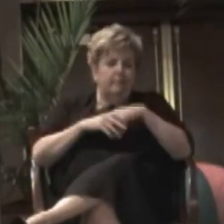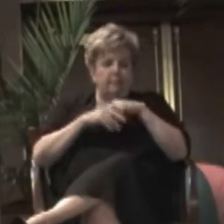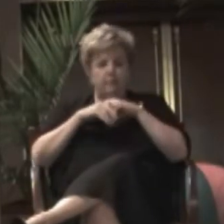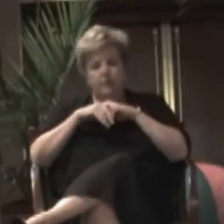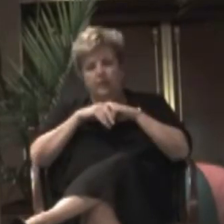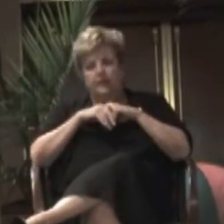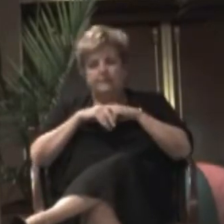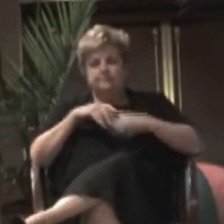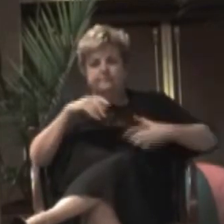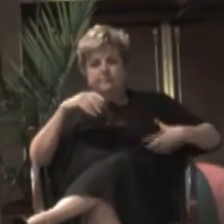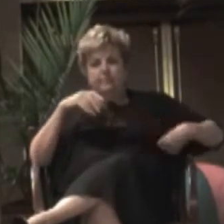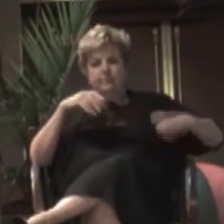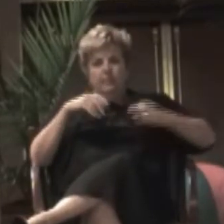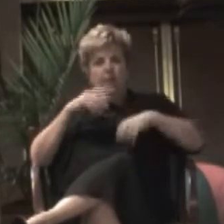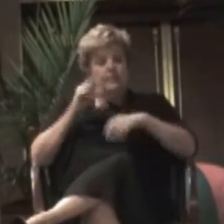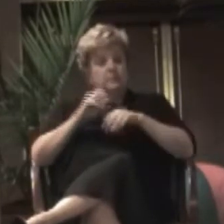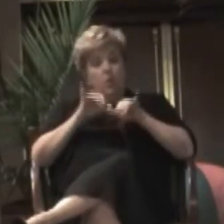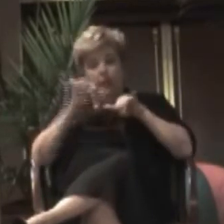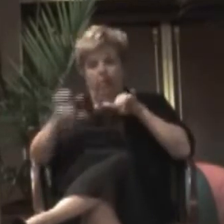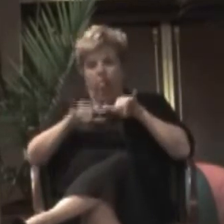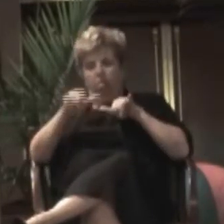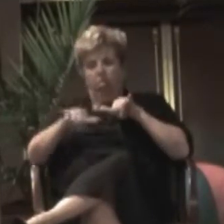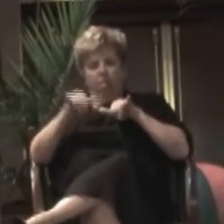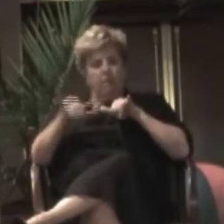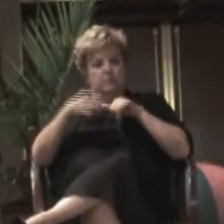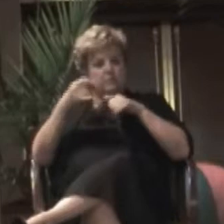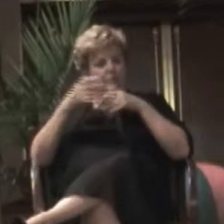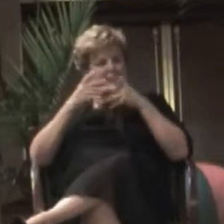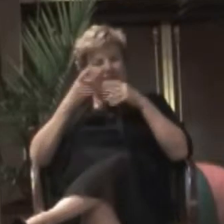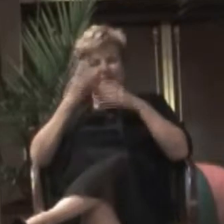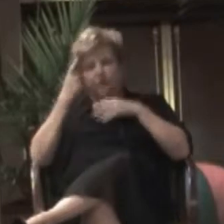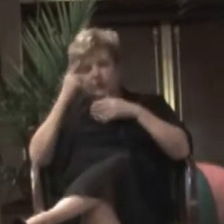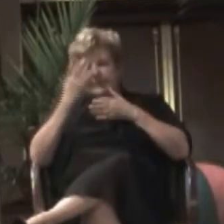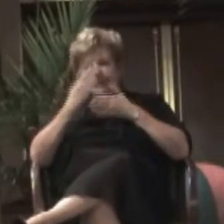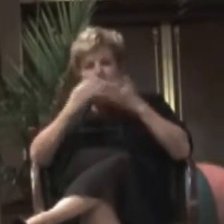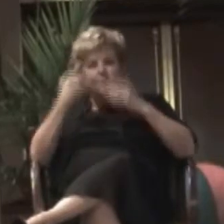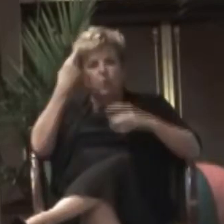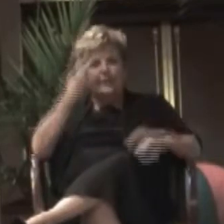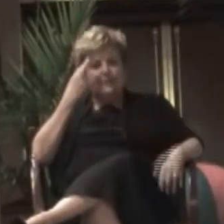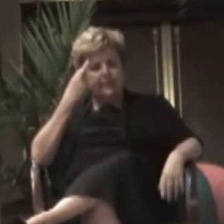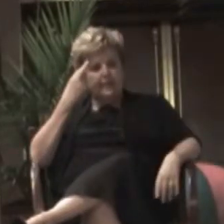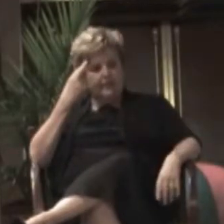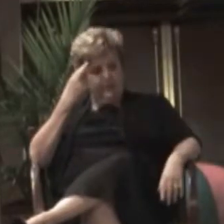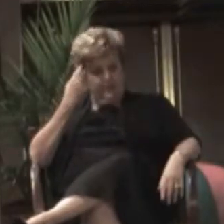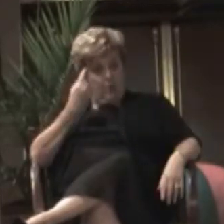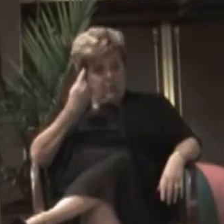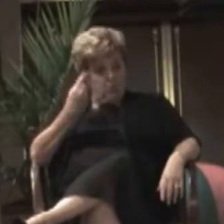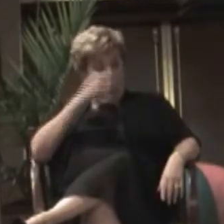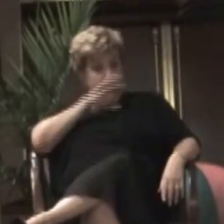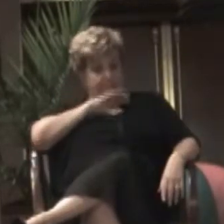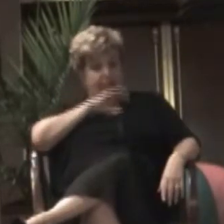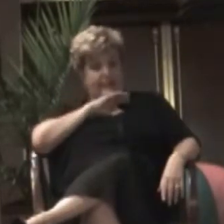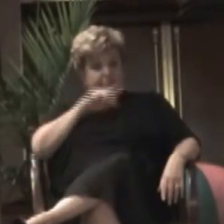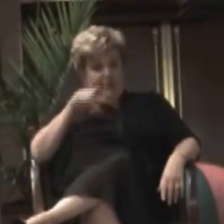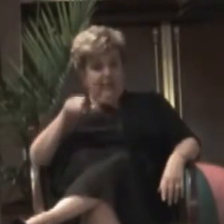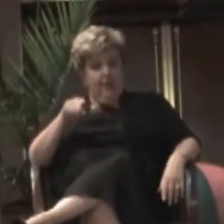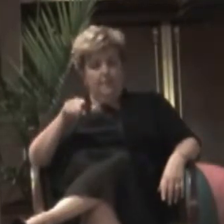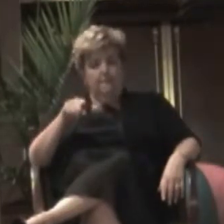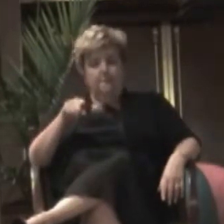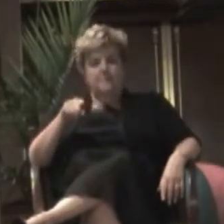And so I just sat there, and for, I don't know why, but for some reason there was a policeman there that I'll never know, but I'm not going to try to find out. I